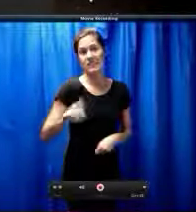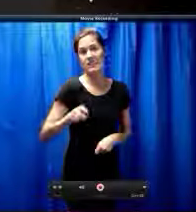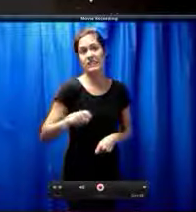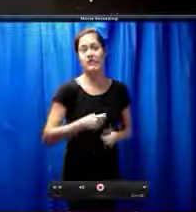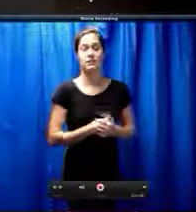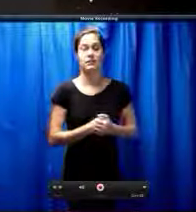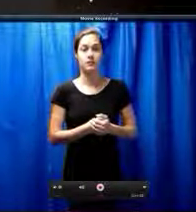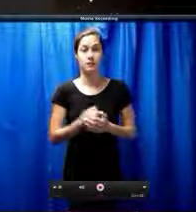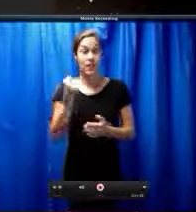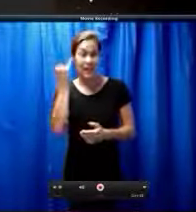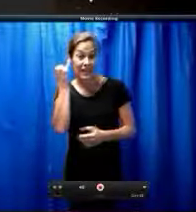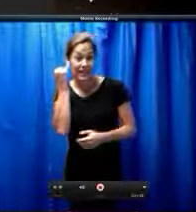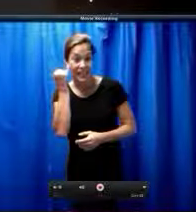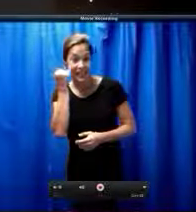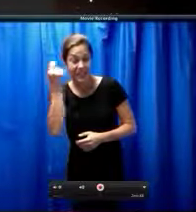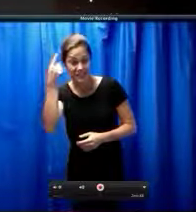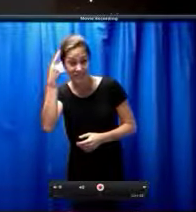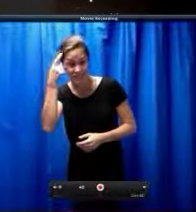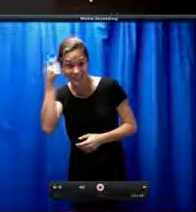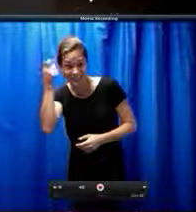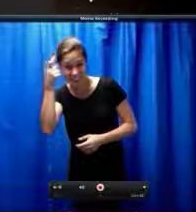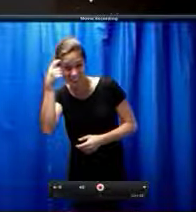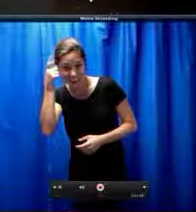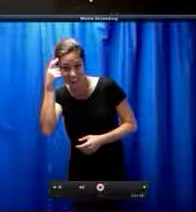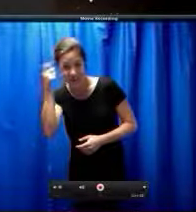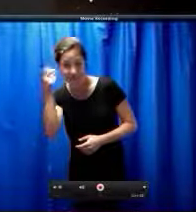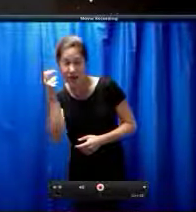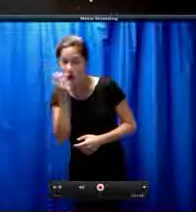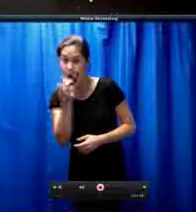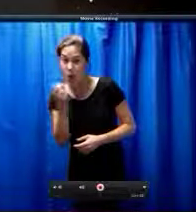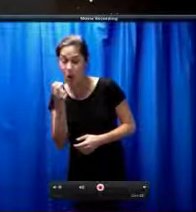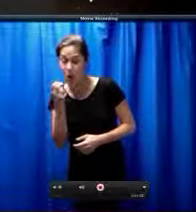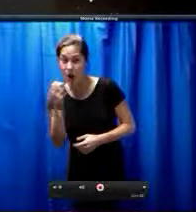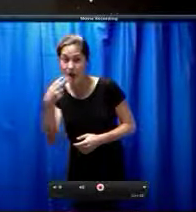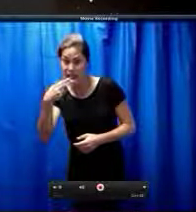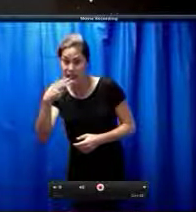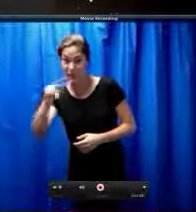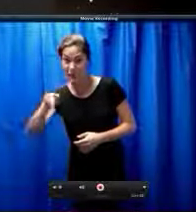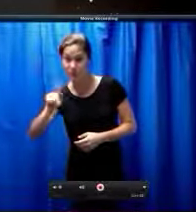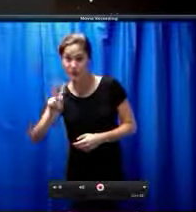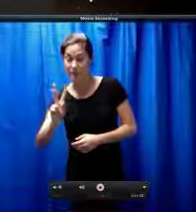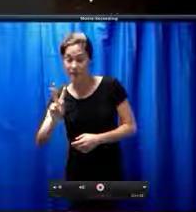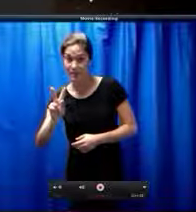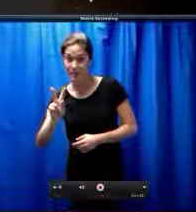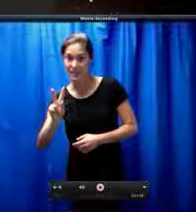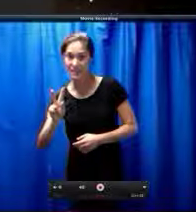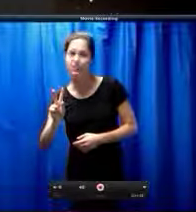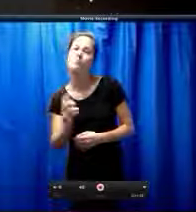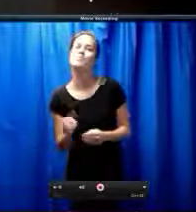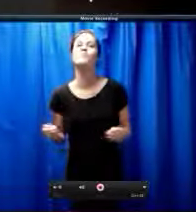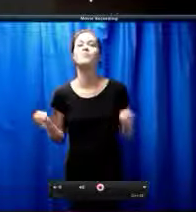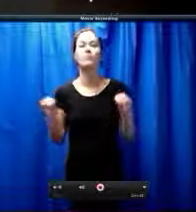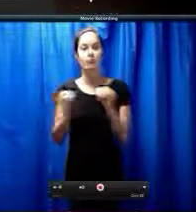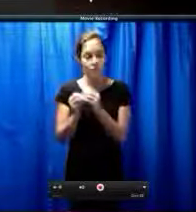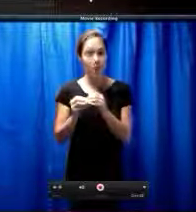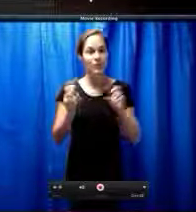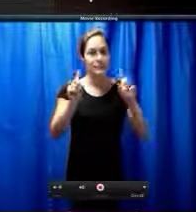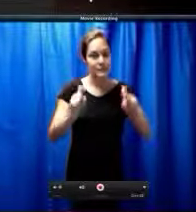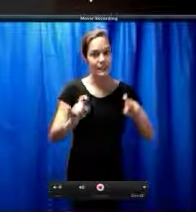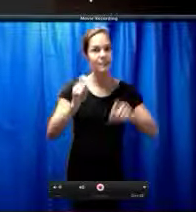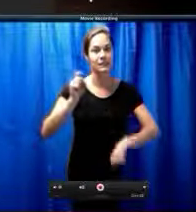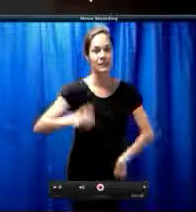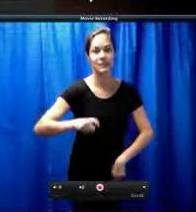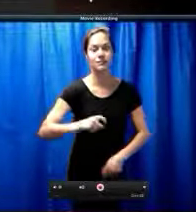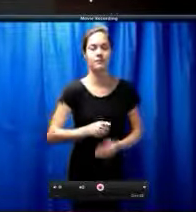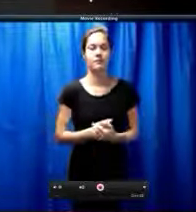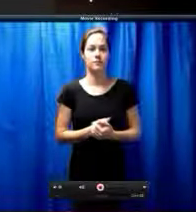we suspect or we diagnose that there's been an oral HPV, we increase that. So there are ways of testing for that. Another thing that I